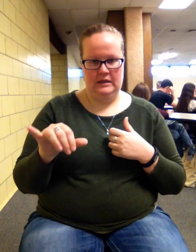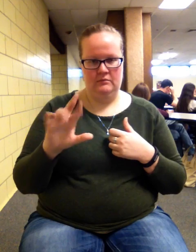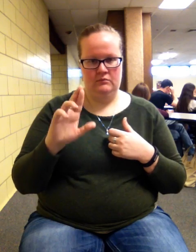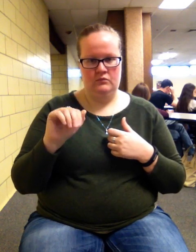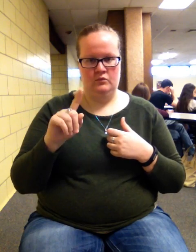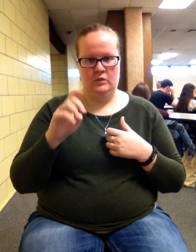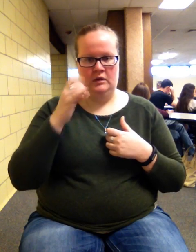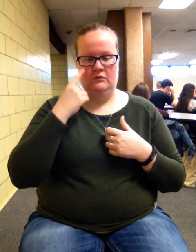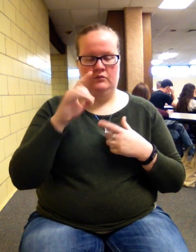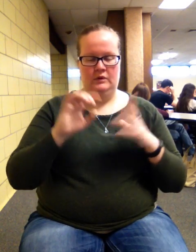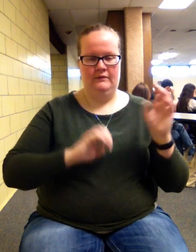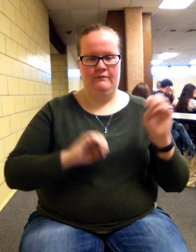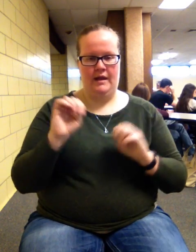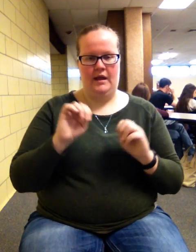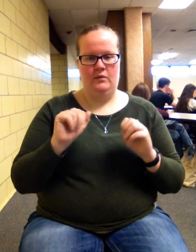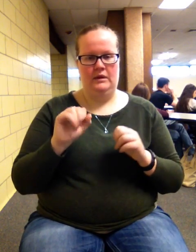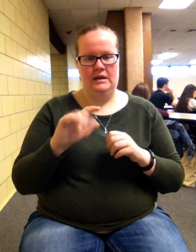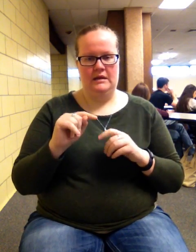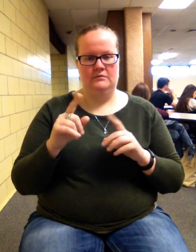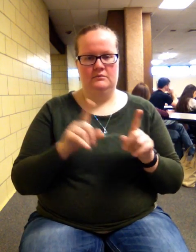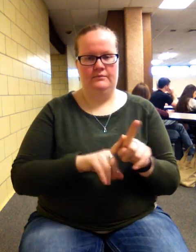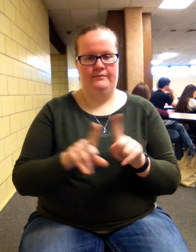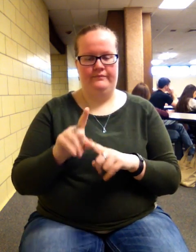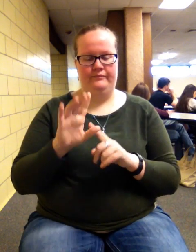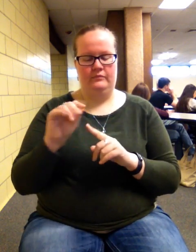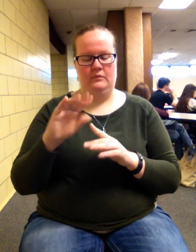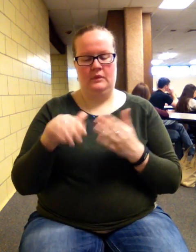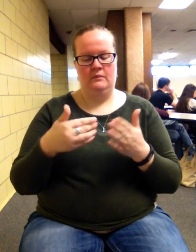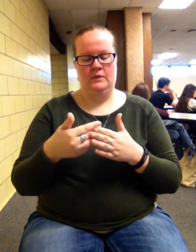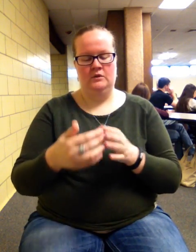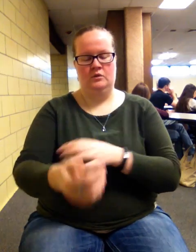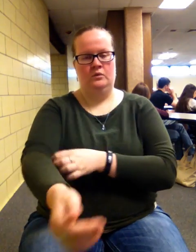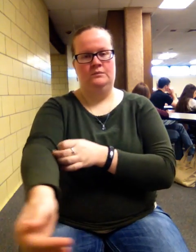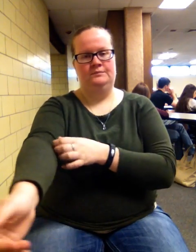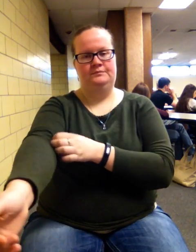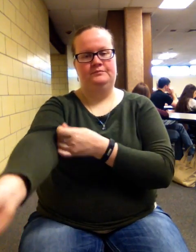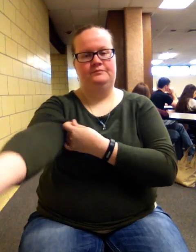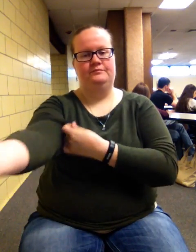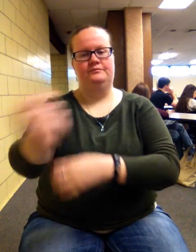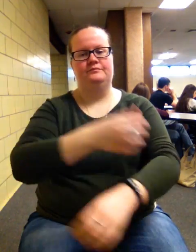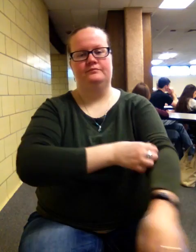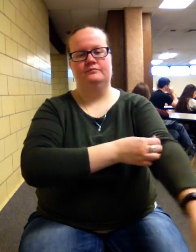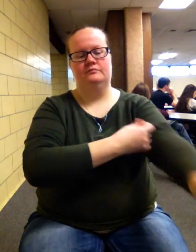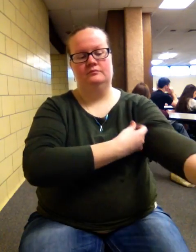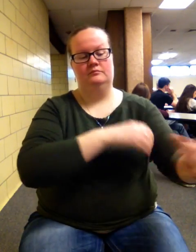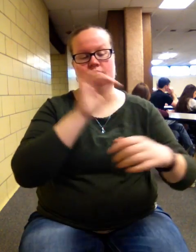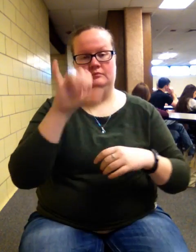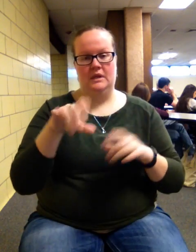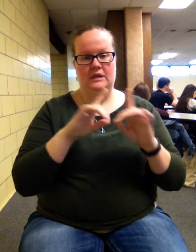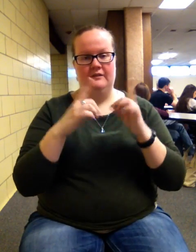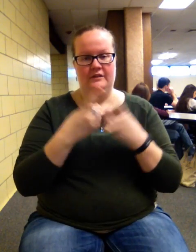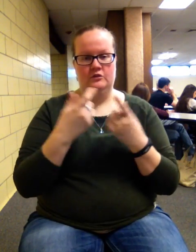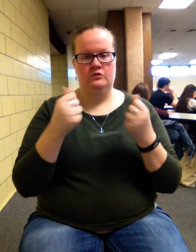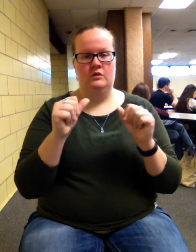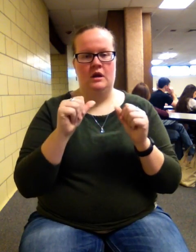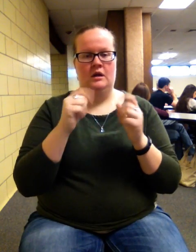evaluating assets as the company as a whole. So as that division is trying to buy fixed assets, and they're trying